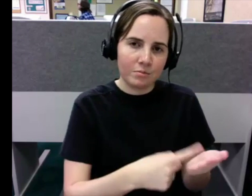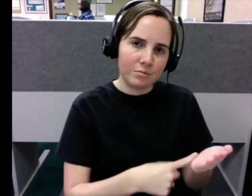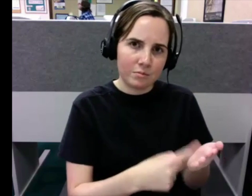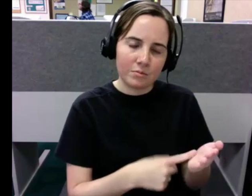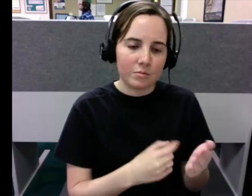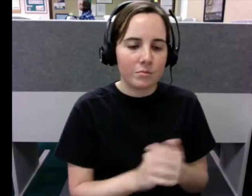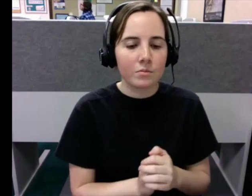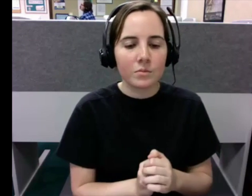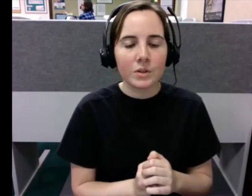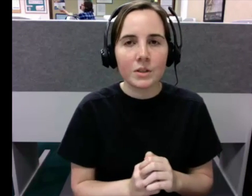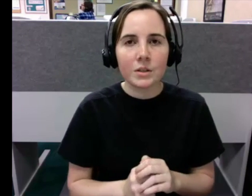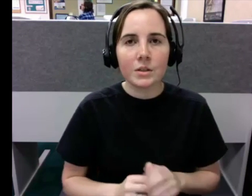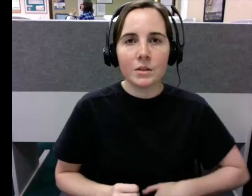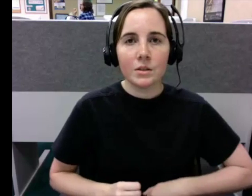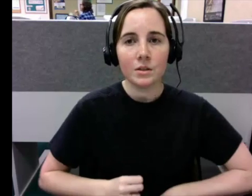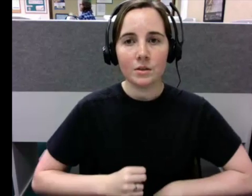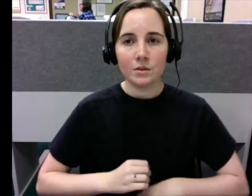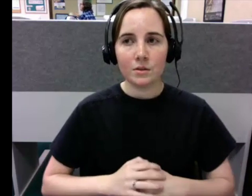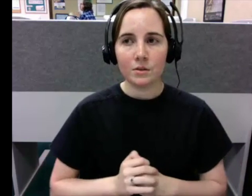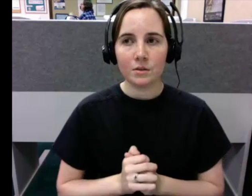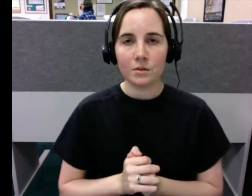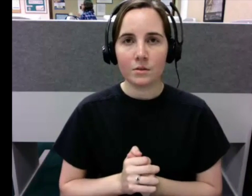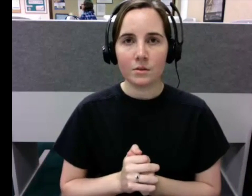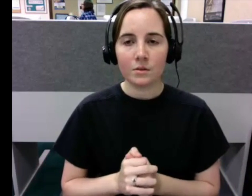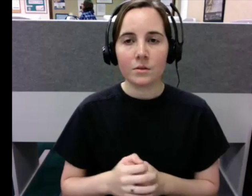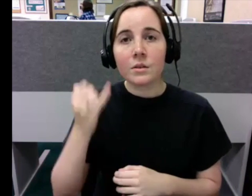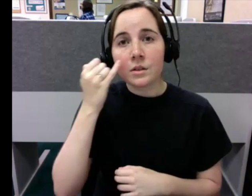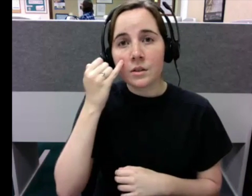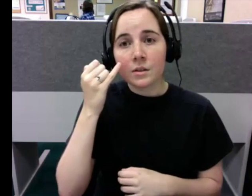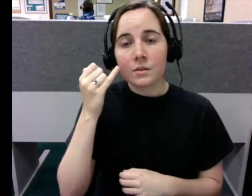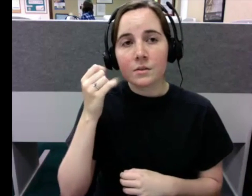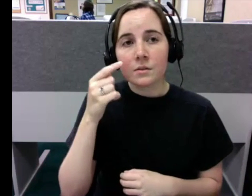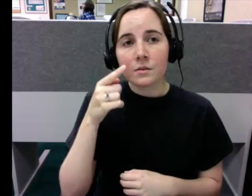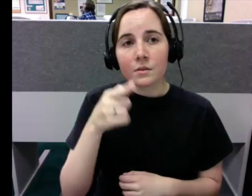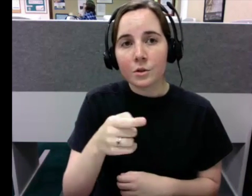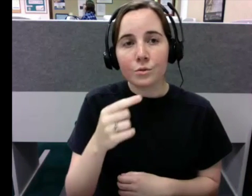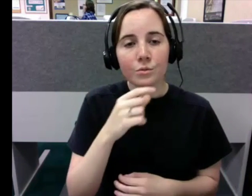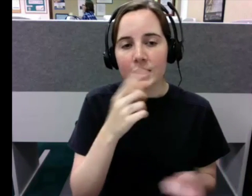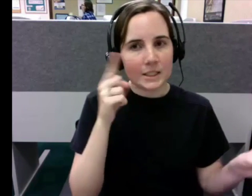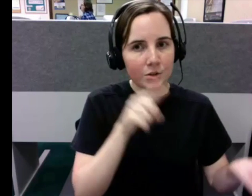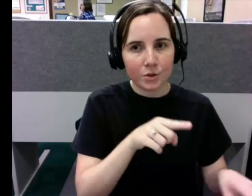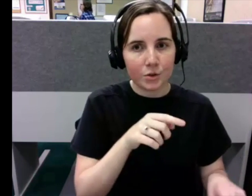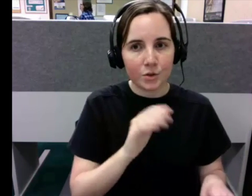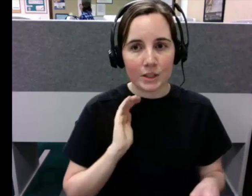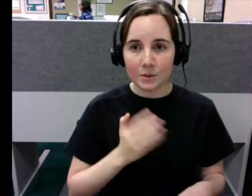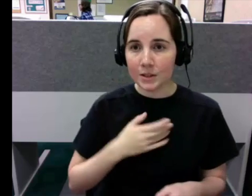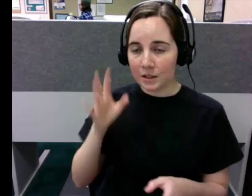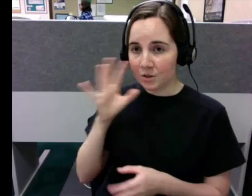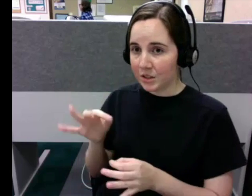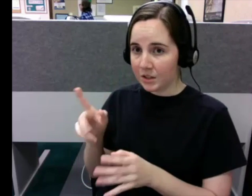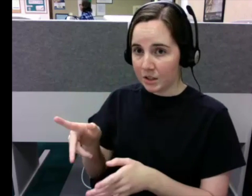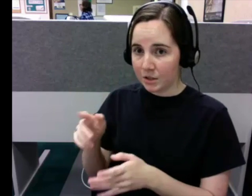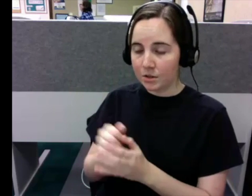explained in your right to question a decision made on your Supplemental Security Income claim. Publication number